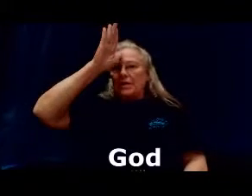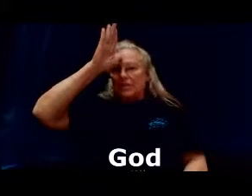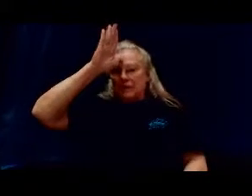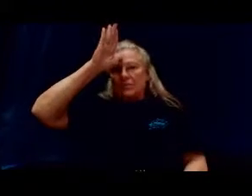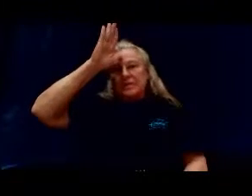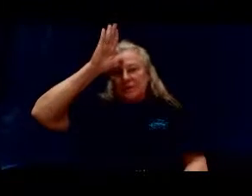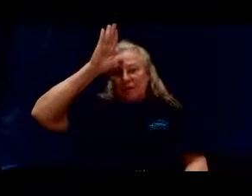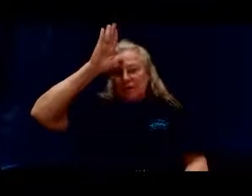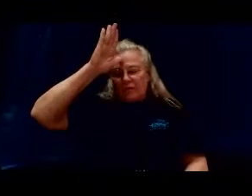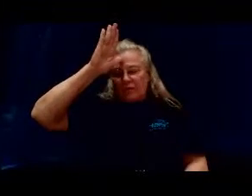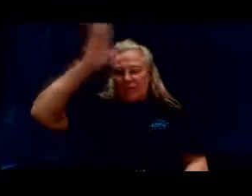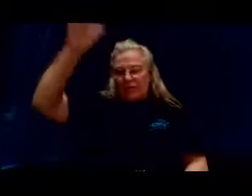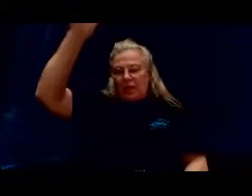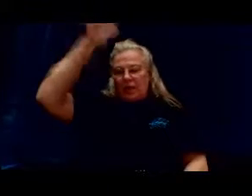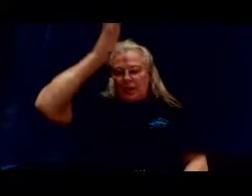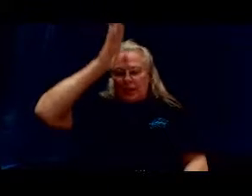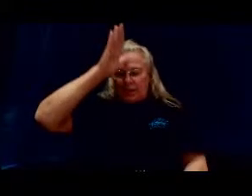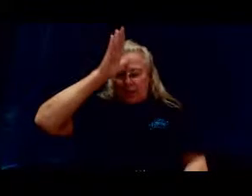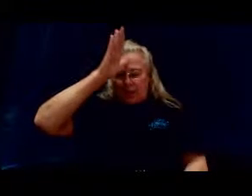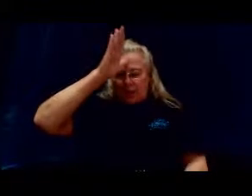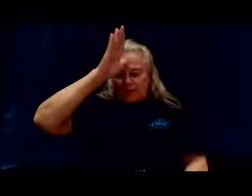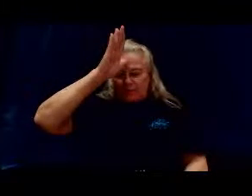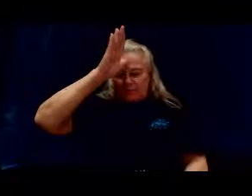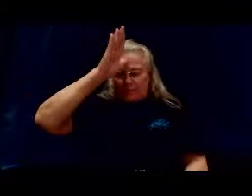to come down from heaven. God.